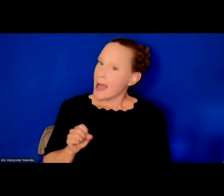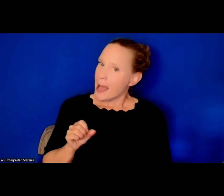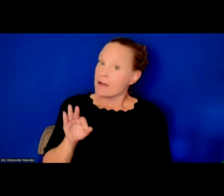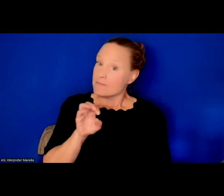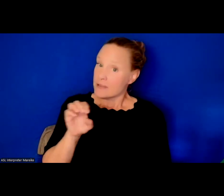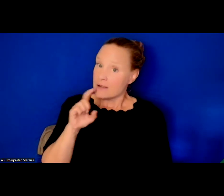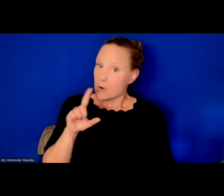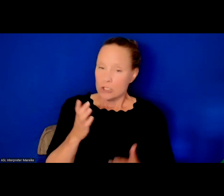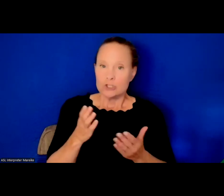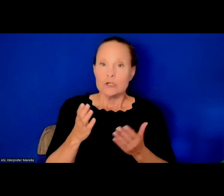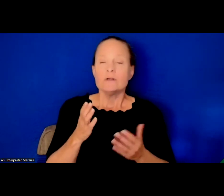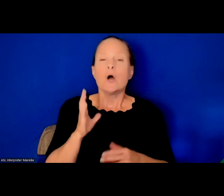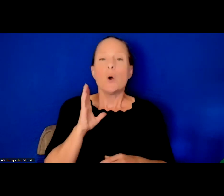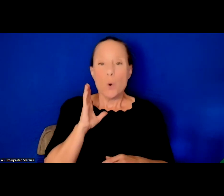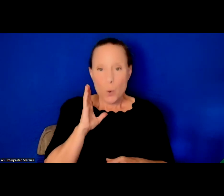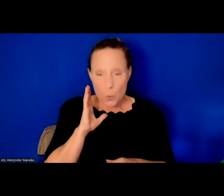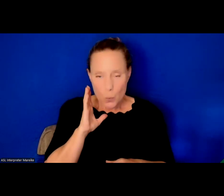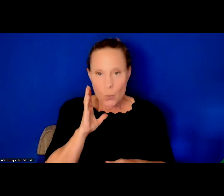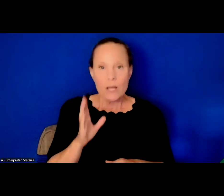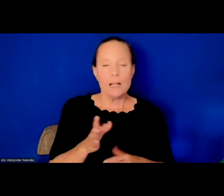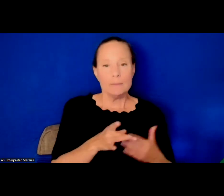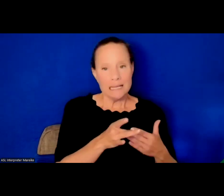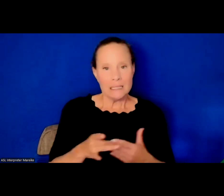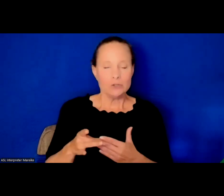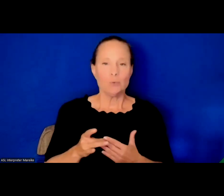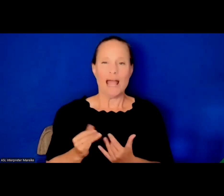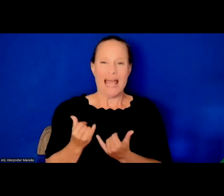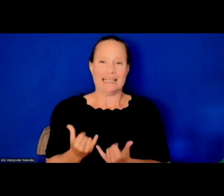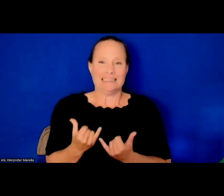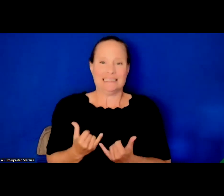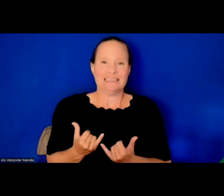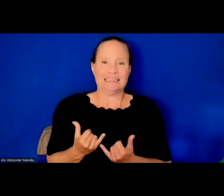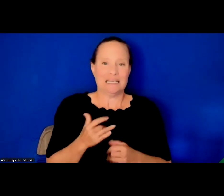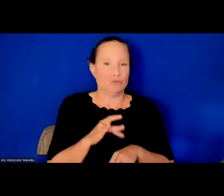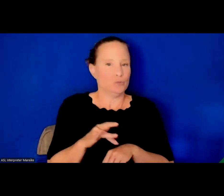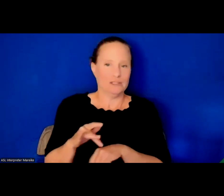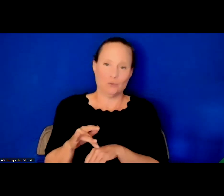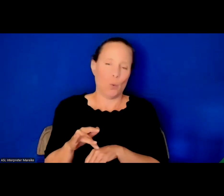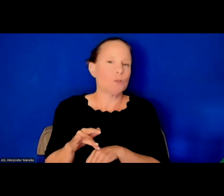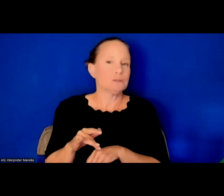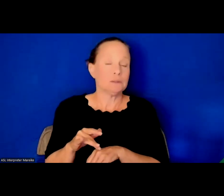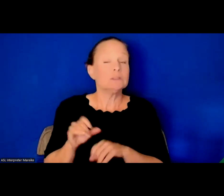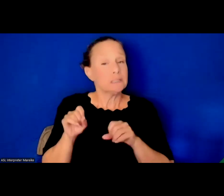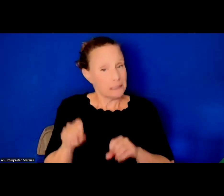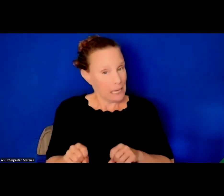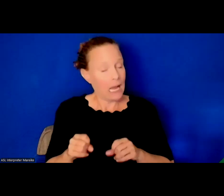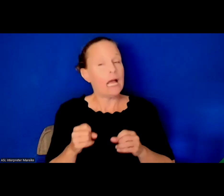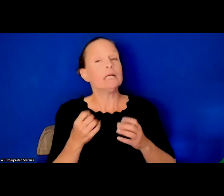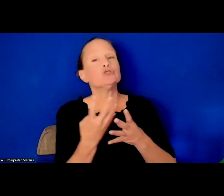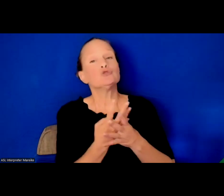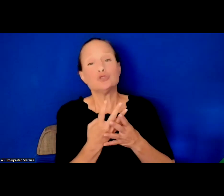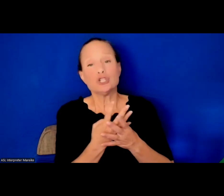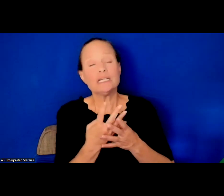service will be navigated to existing resources. So they are eligible to be screened. They get the